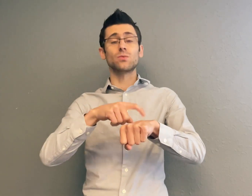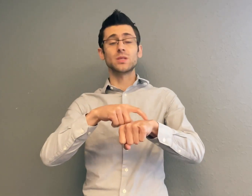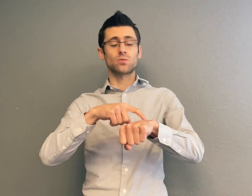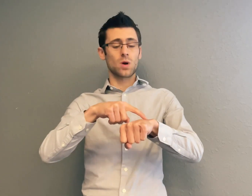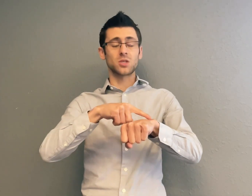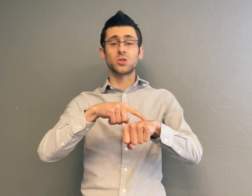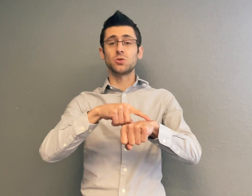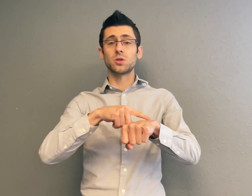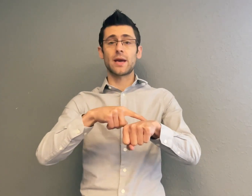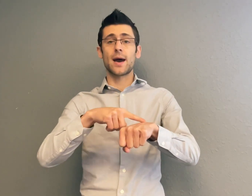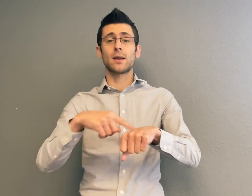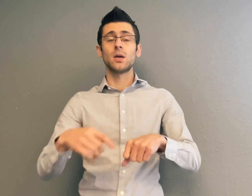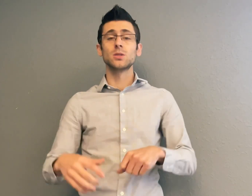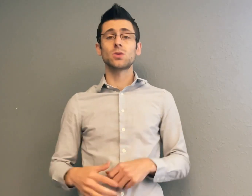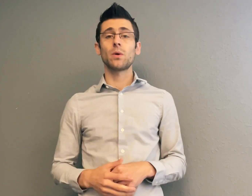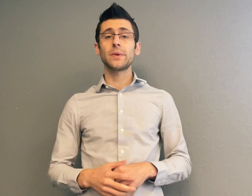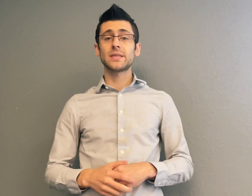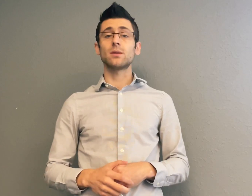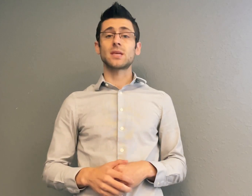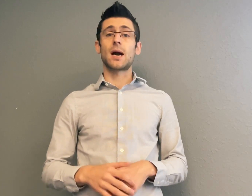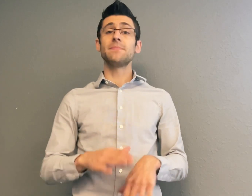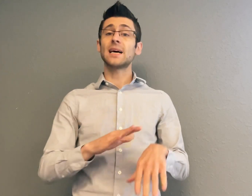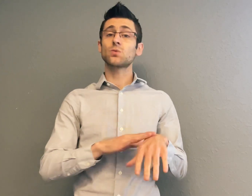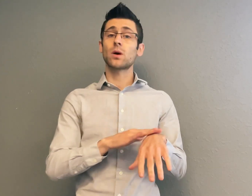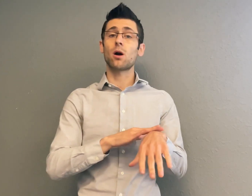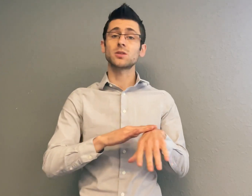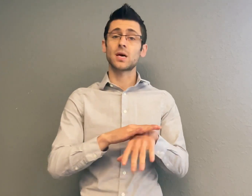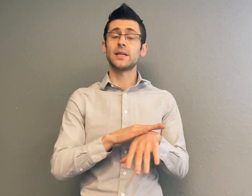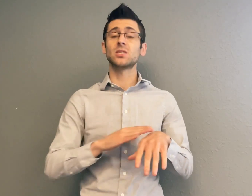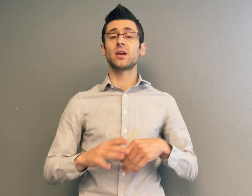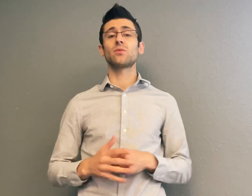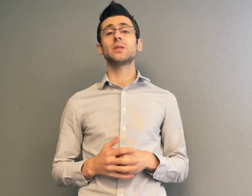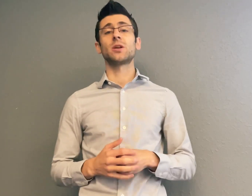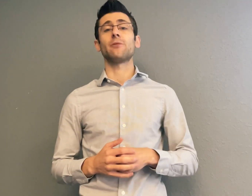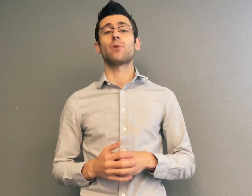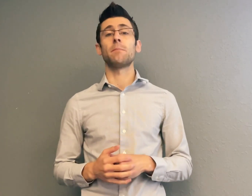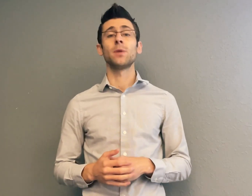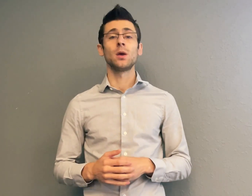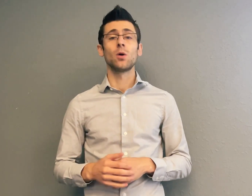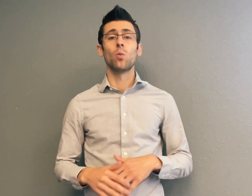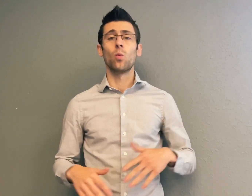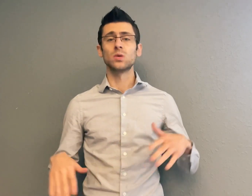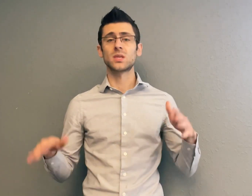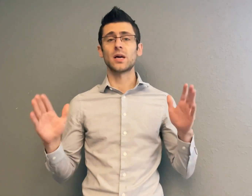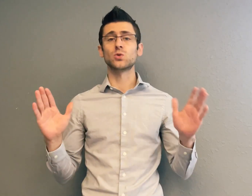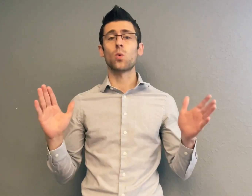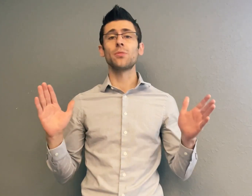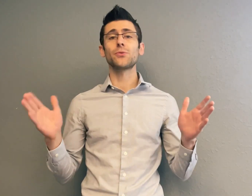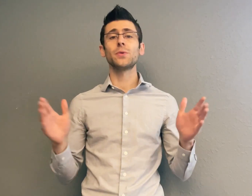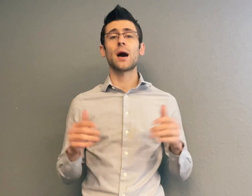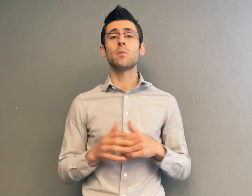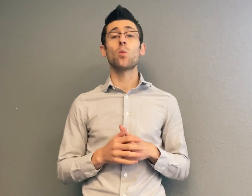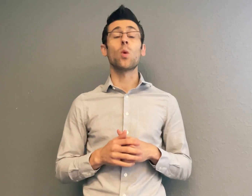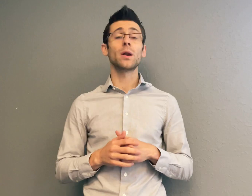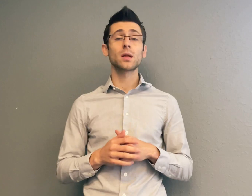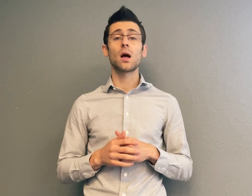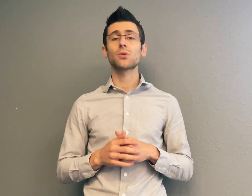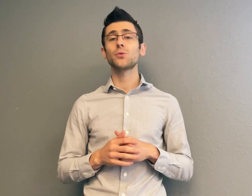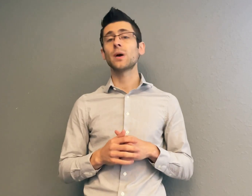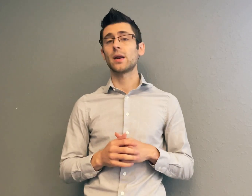wrist watch is usually at. So when we tell time, that's where our sign is going to originate from. Signs 1 through 9, 1 o'clock through 9